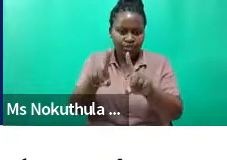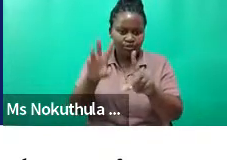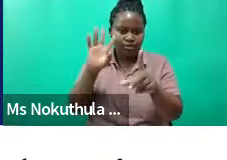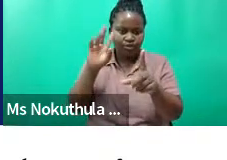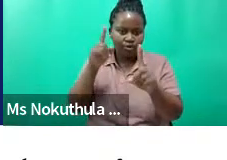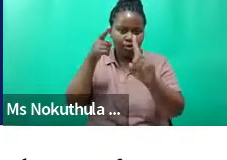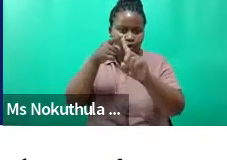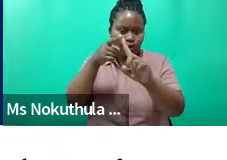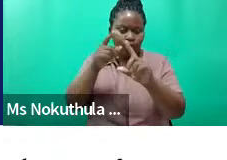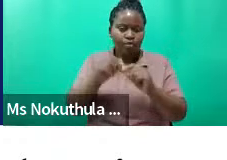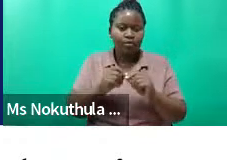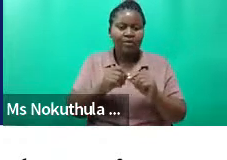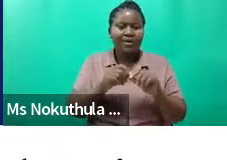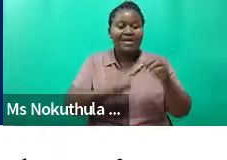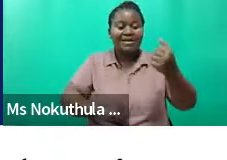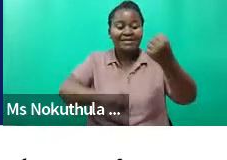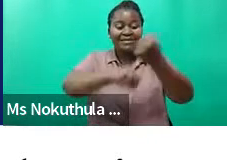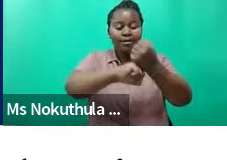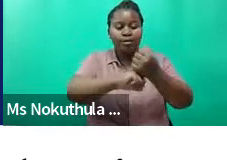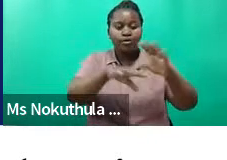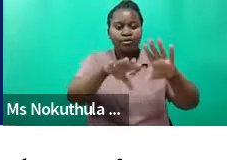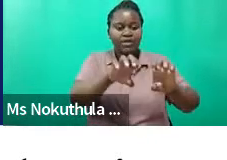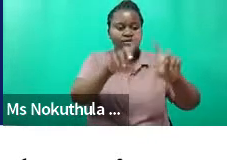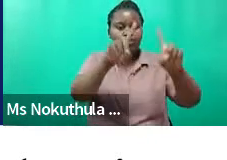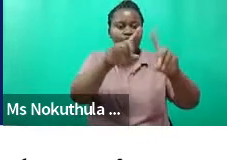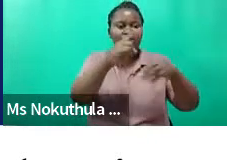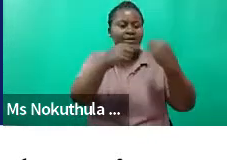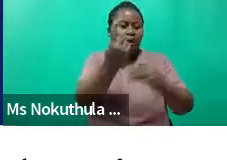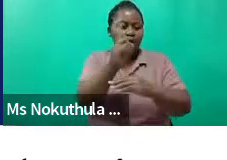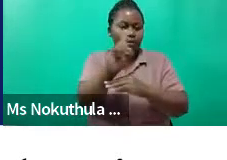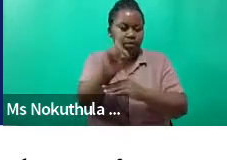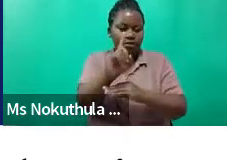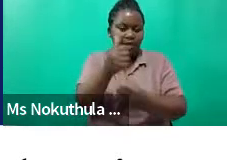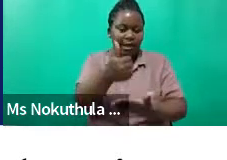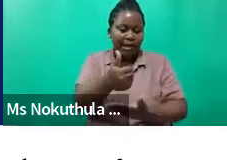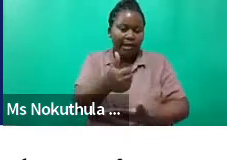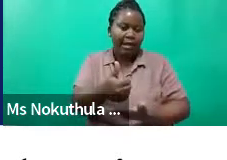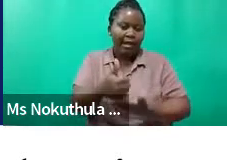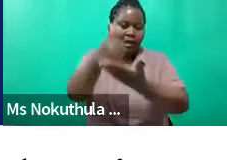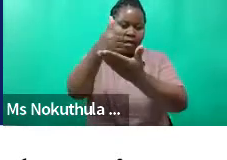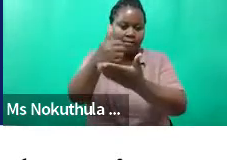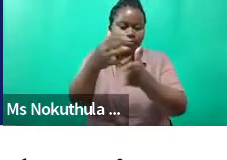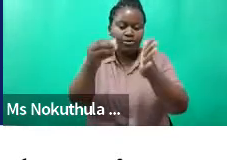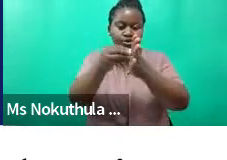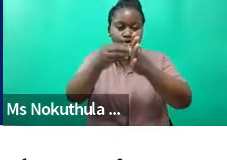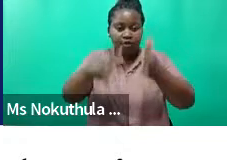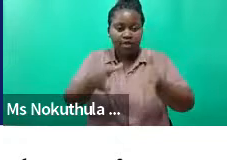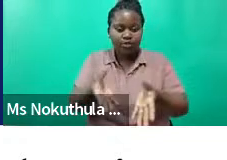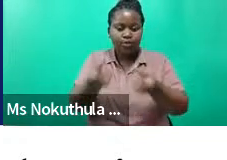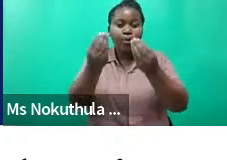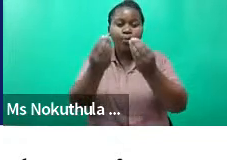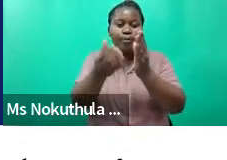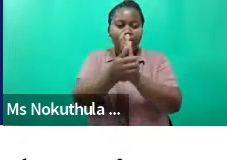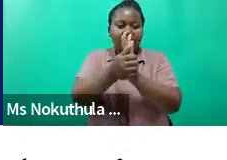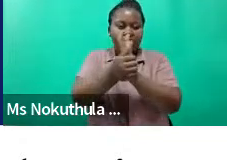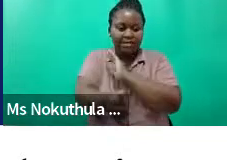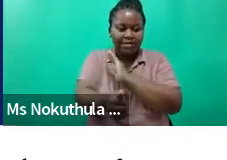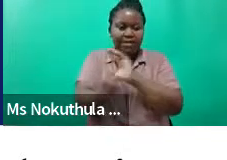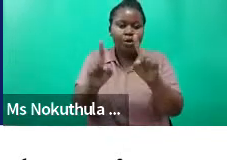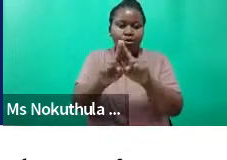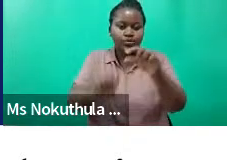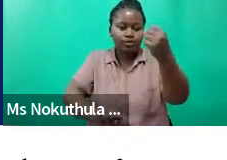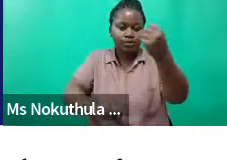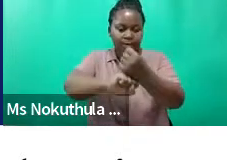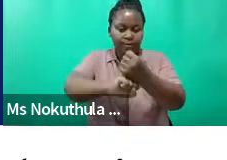supported education is about helping students to develop their skills and to support them